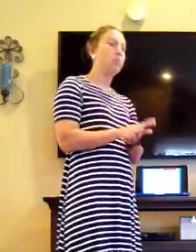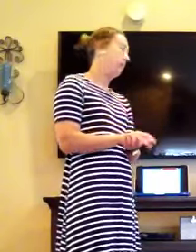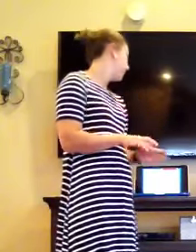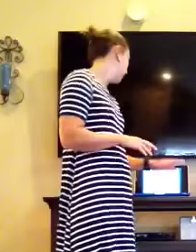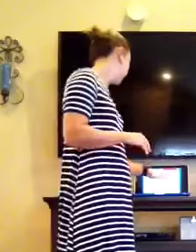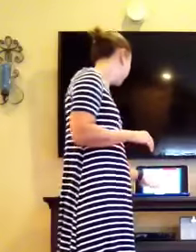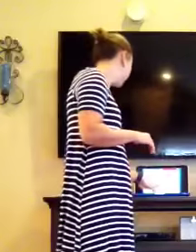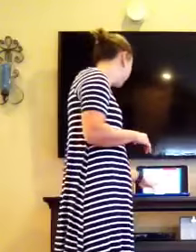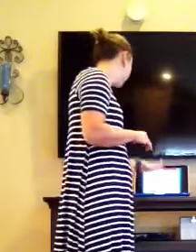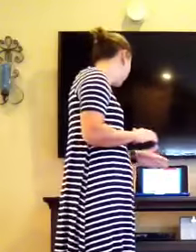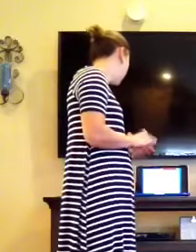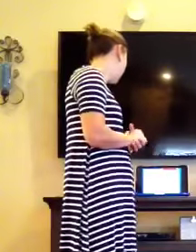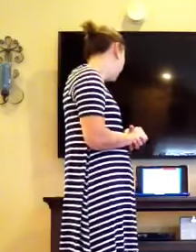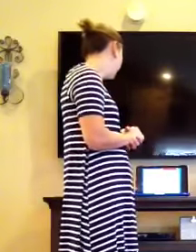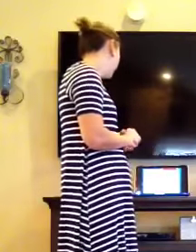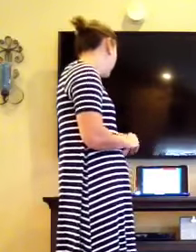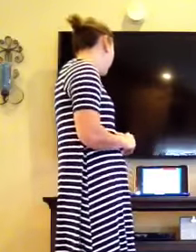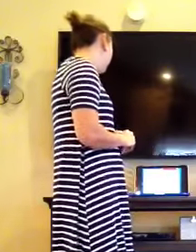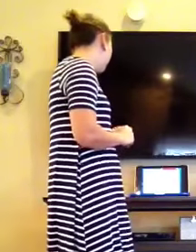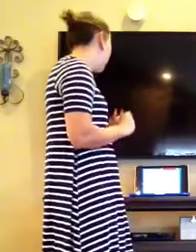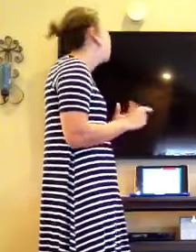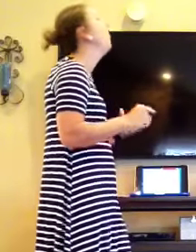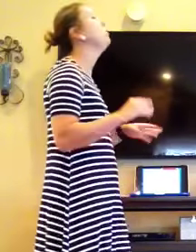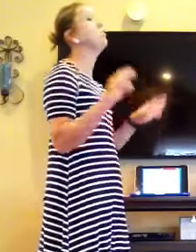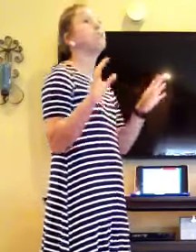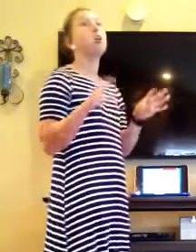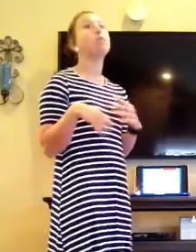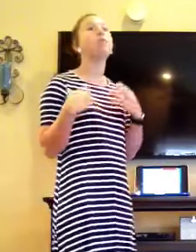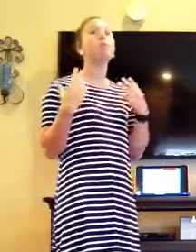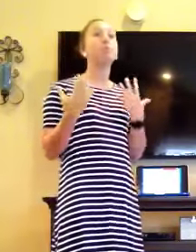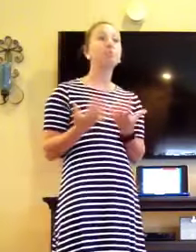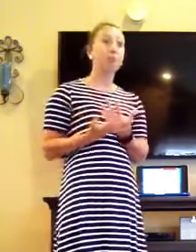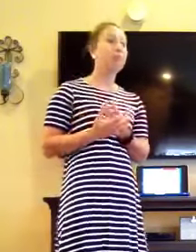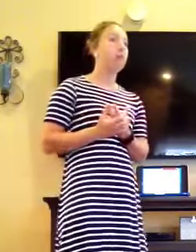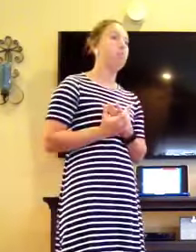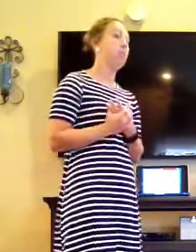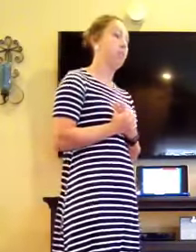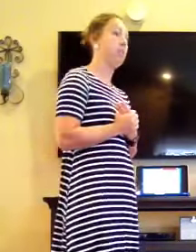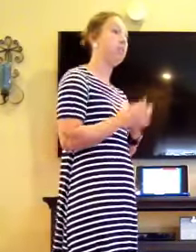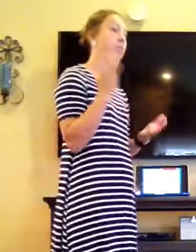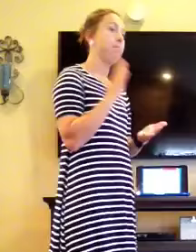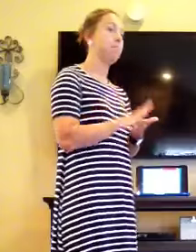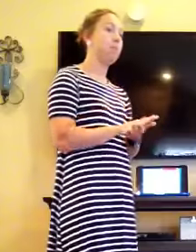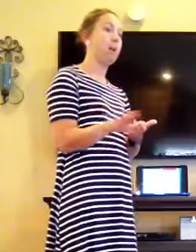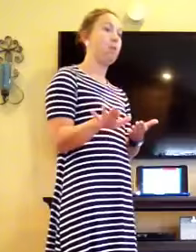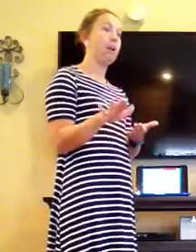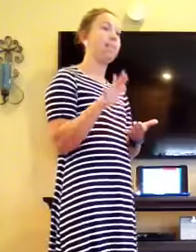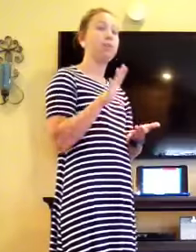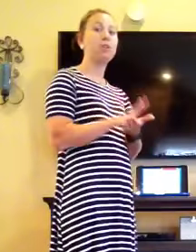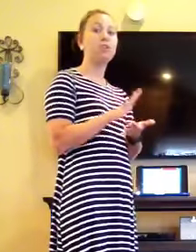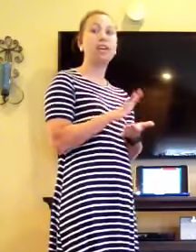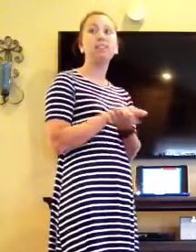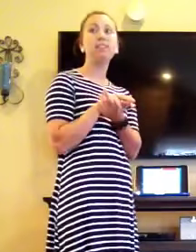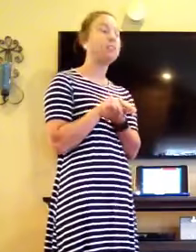want. Okay? So, during our future PLCs, from now on after we create this